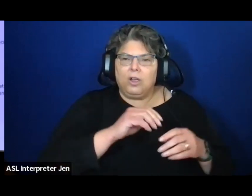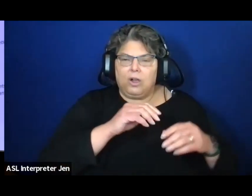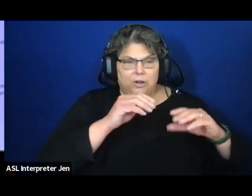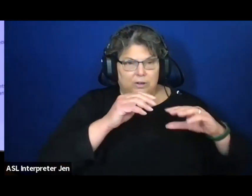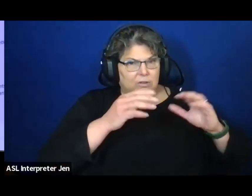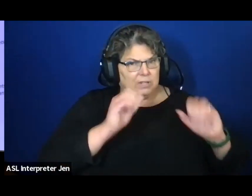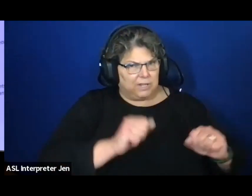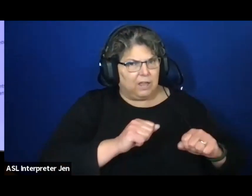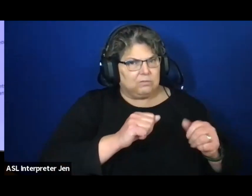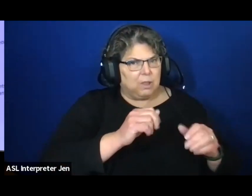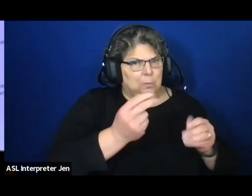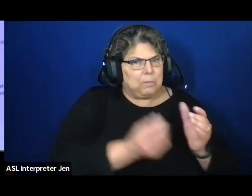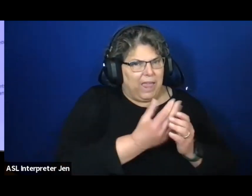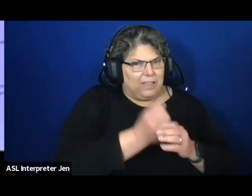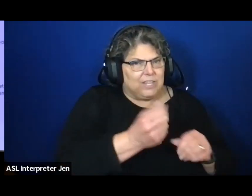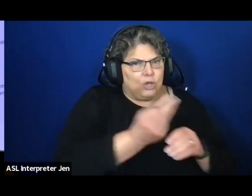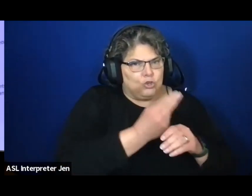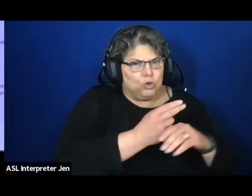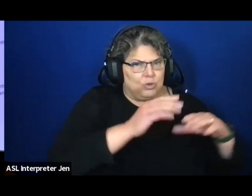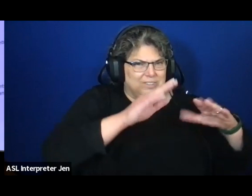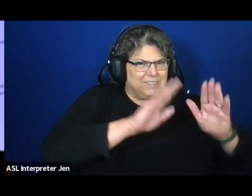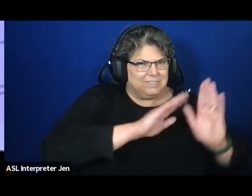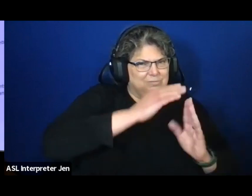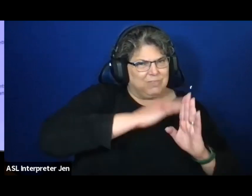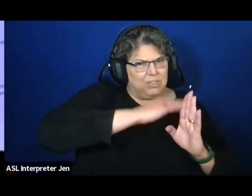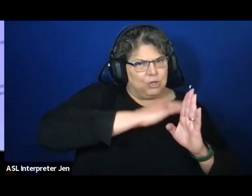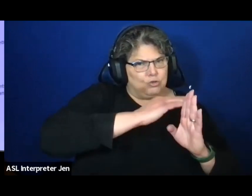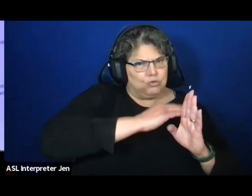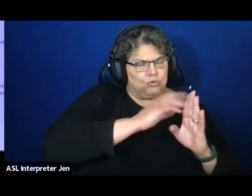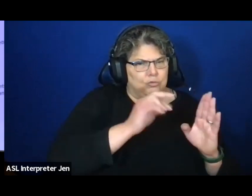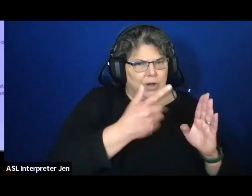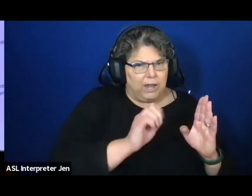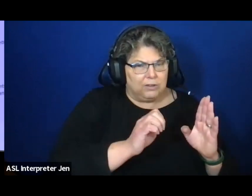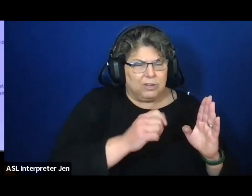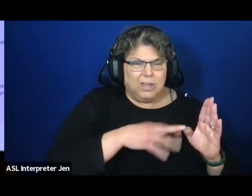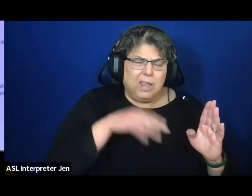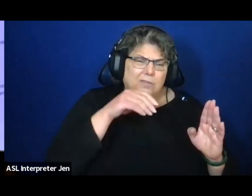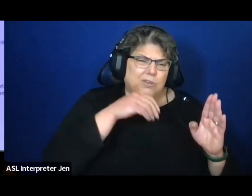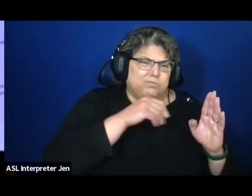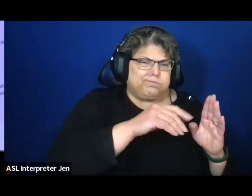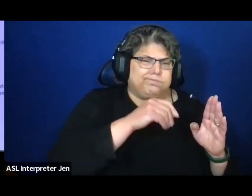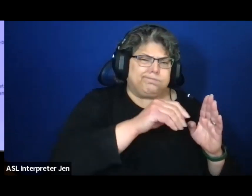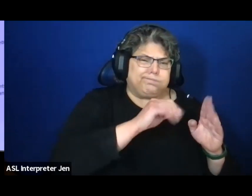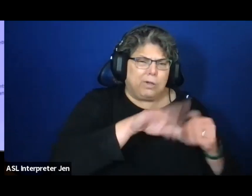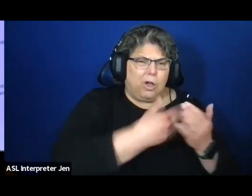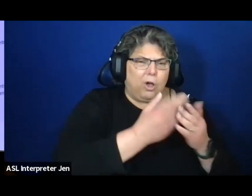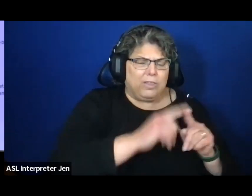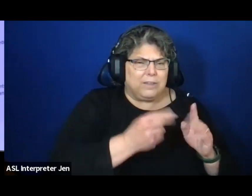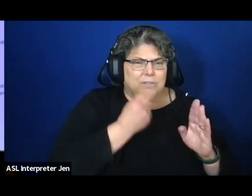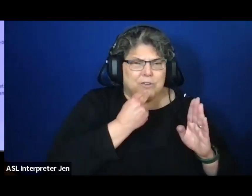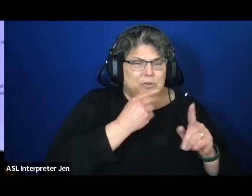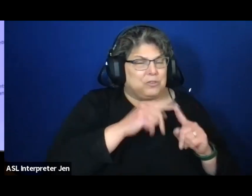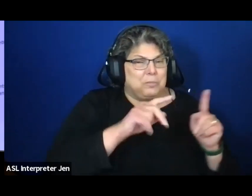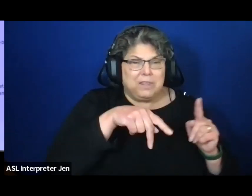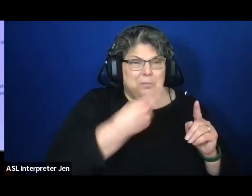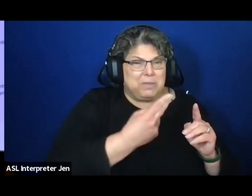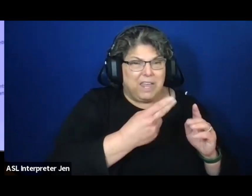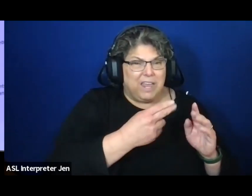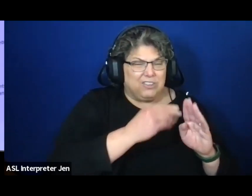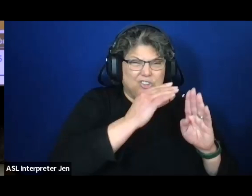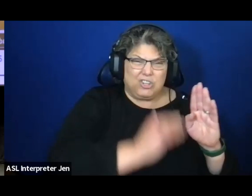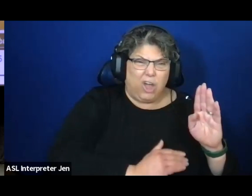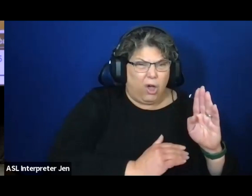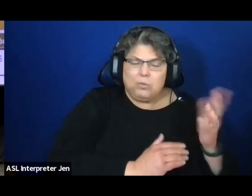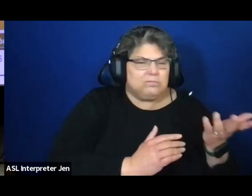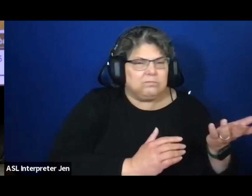here. So even if you apply tons and tons of those, if your pH is down here, they will not be available to the plants, then you have poor yield. But